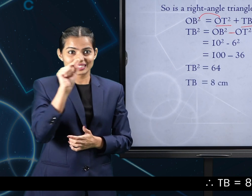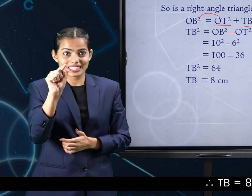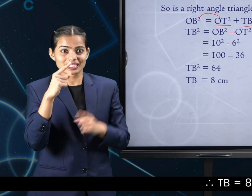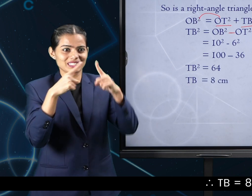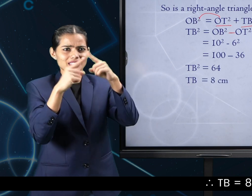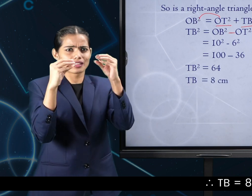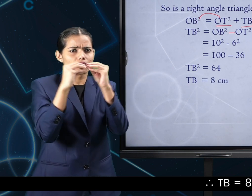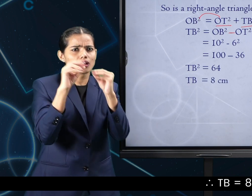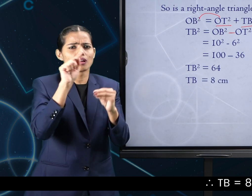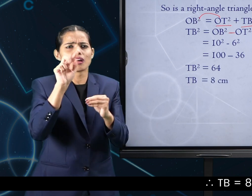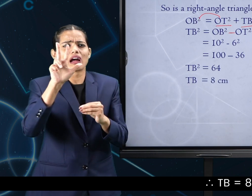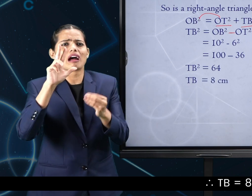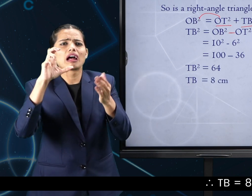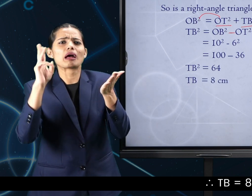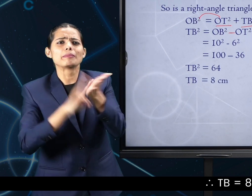Therefore, TB is equal to 8 cm.